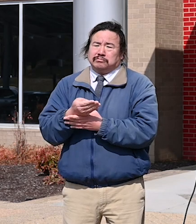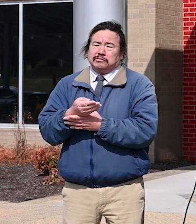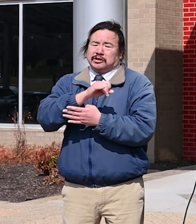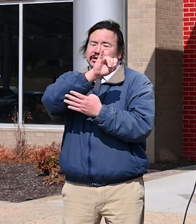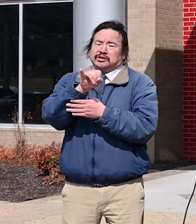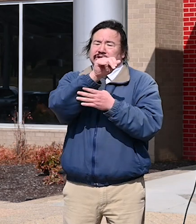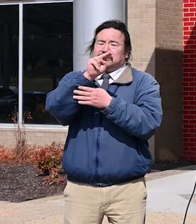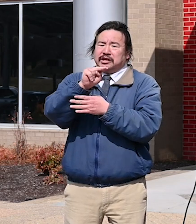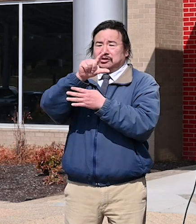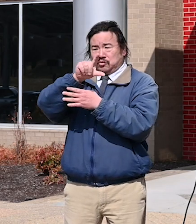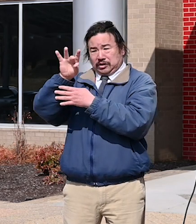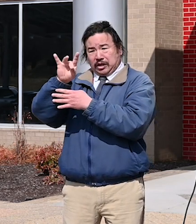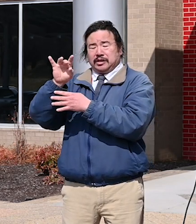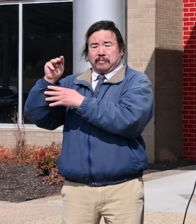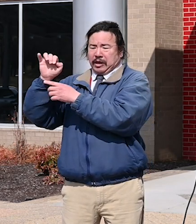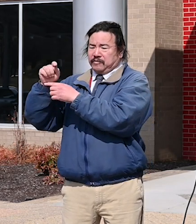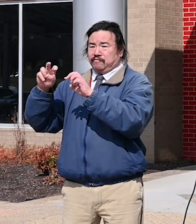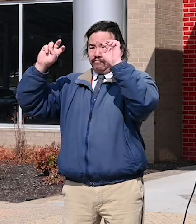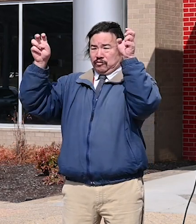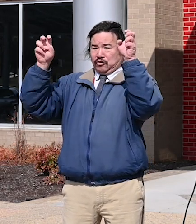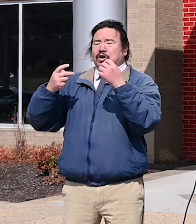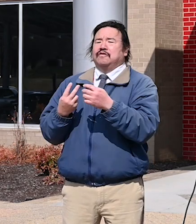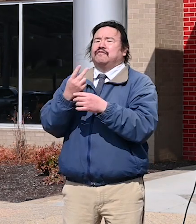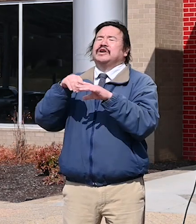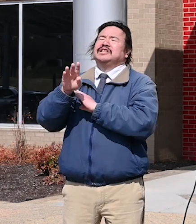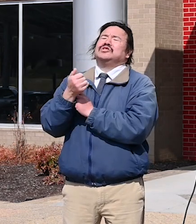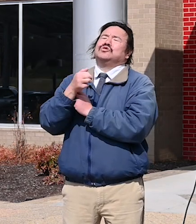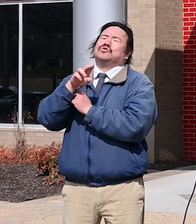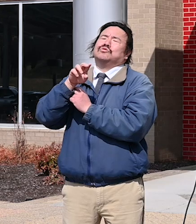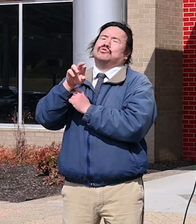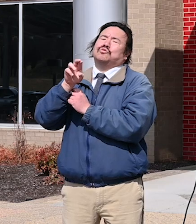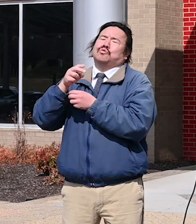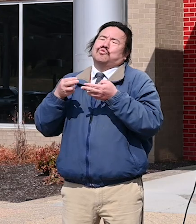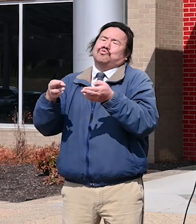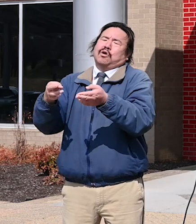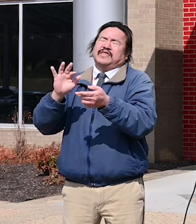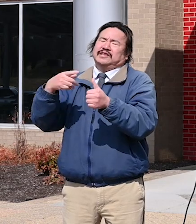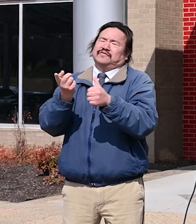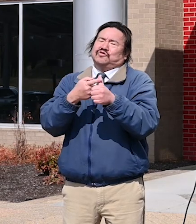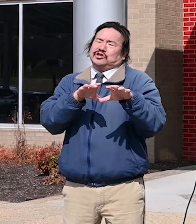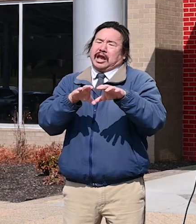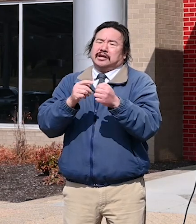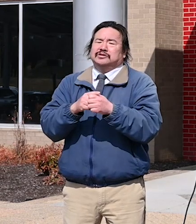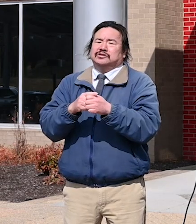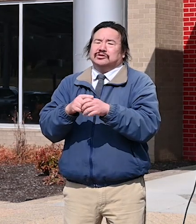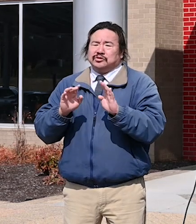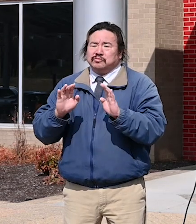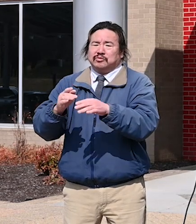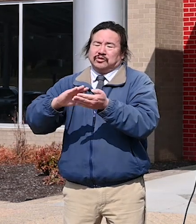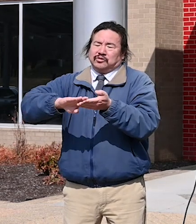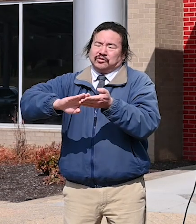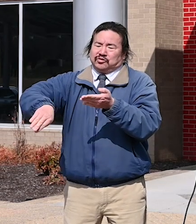January 28th memo, titled Fork in the Road, was the first action to push